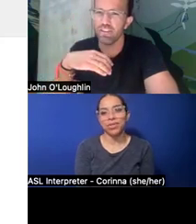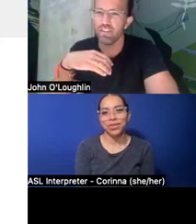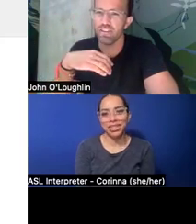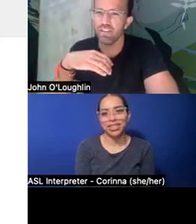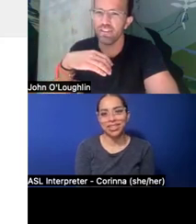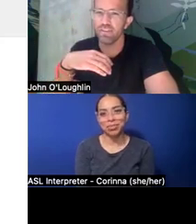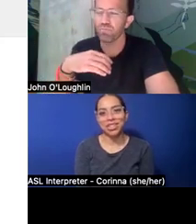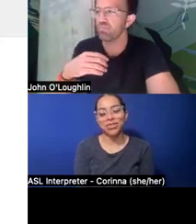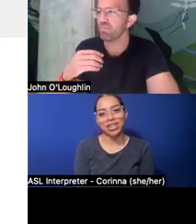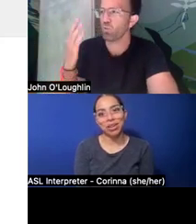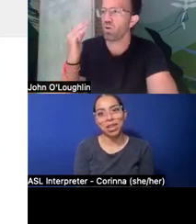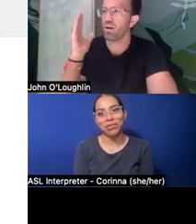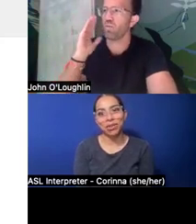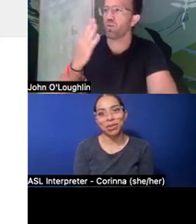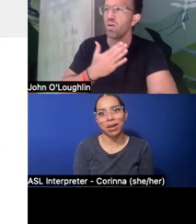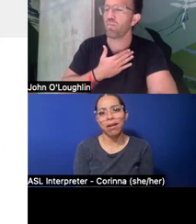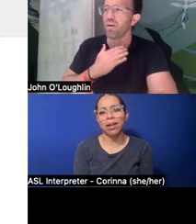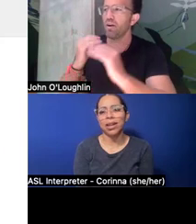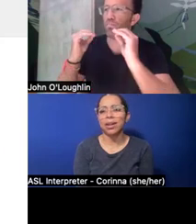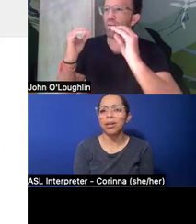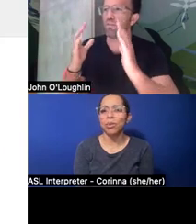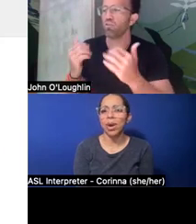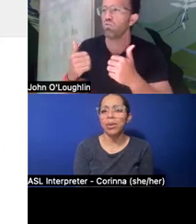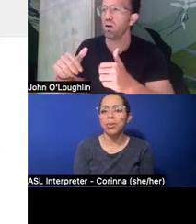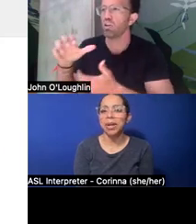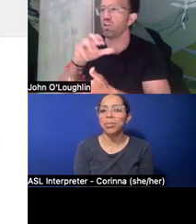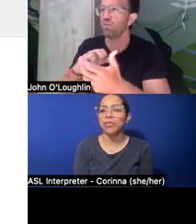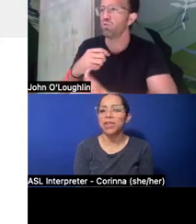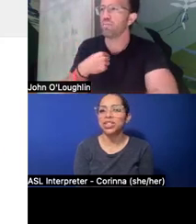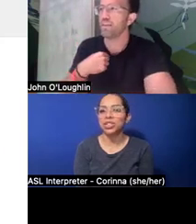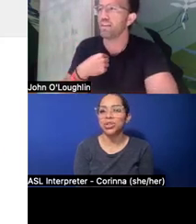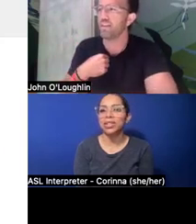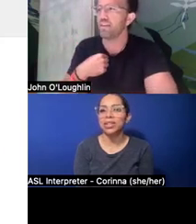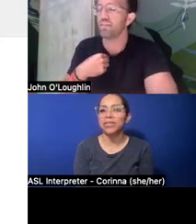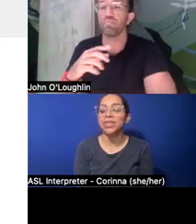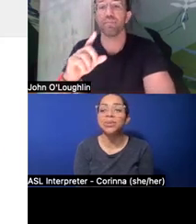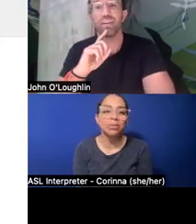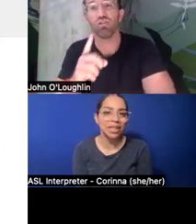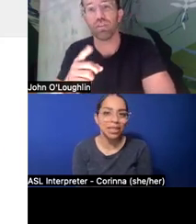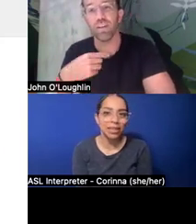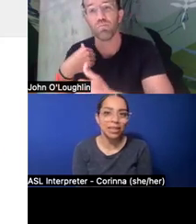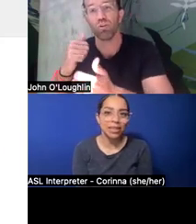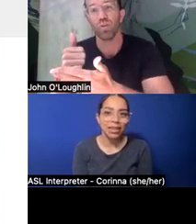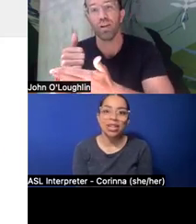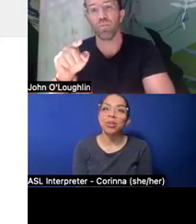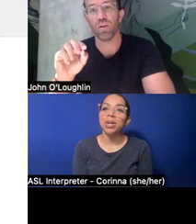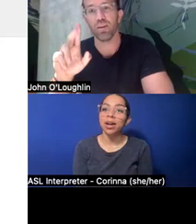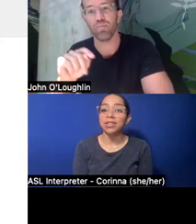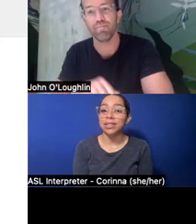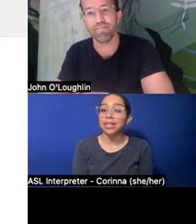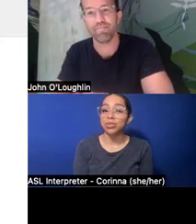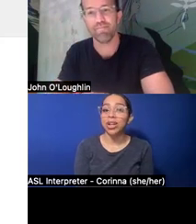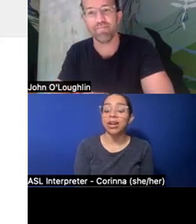3.5, you see something different that may feel kind of odd, like, why would my professor try to confuse me?